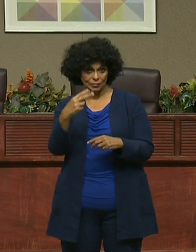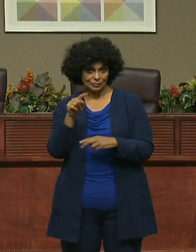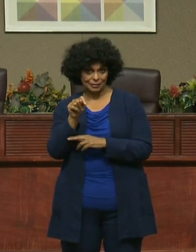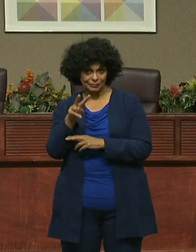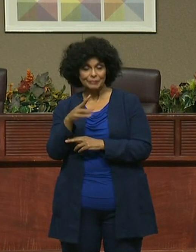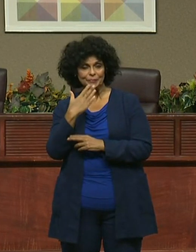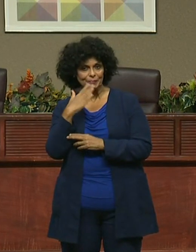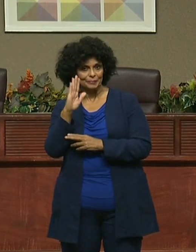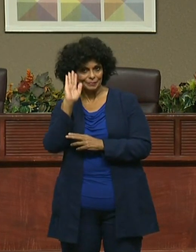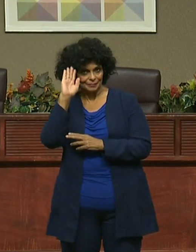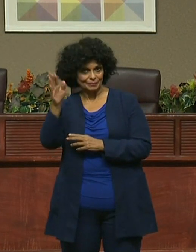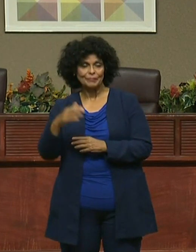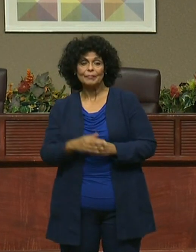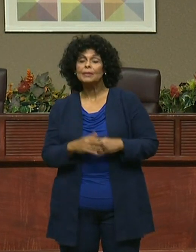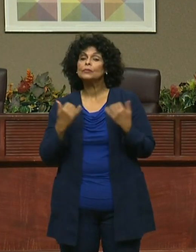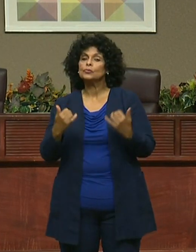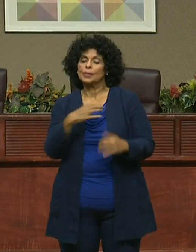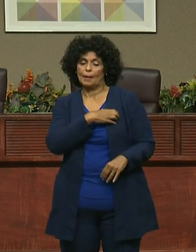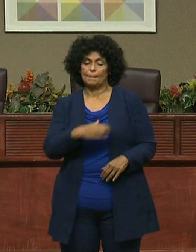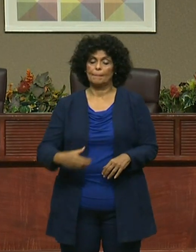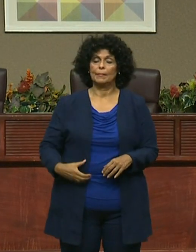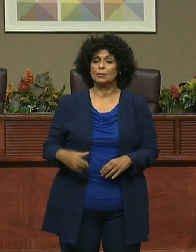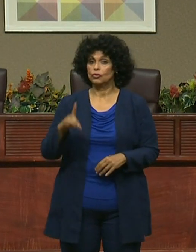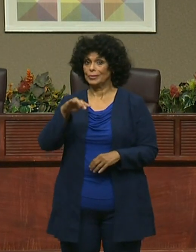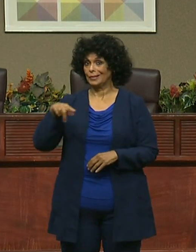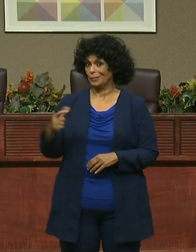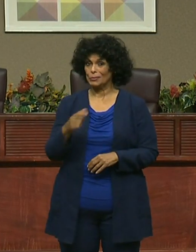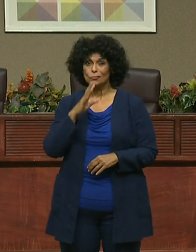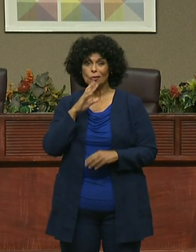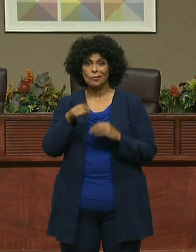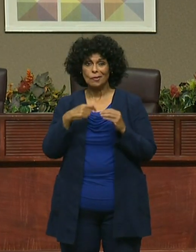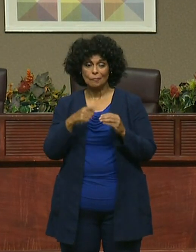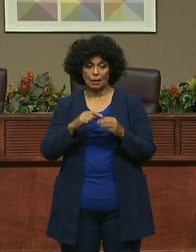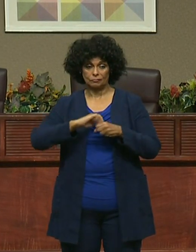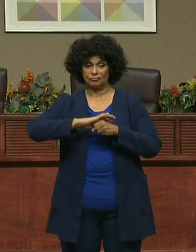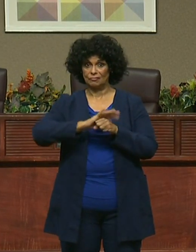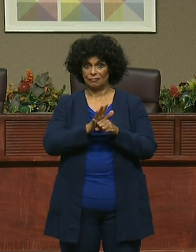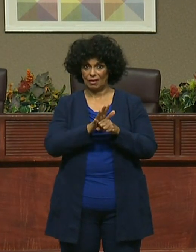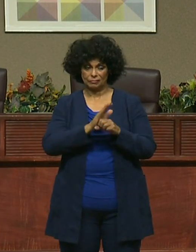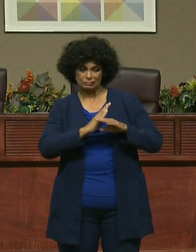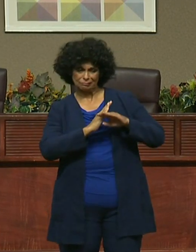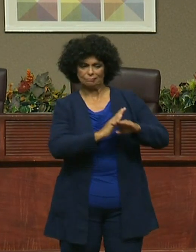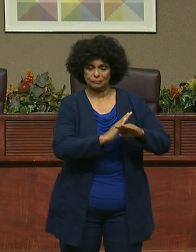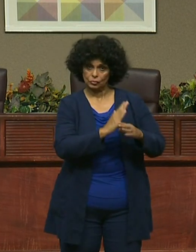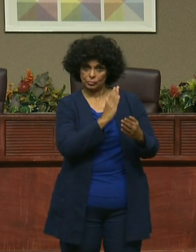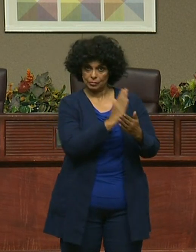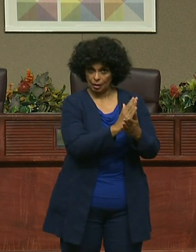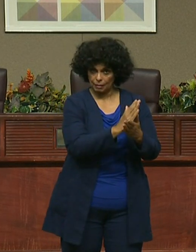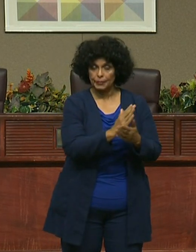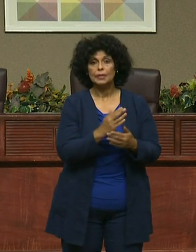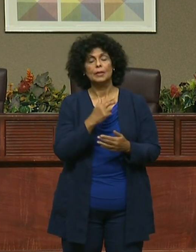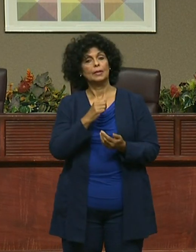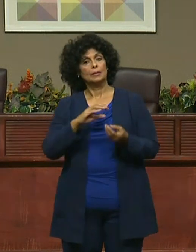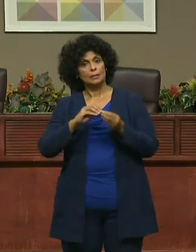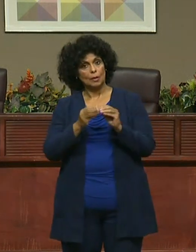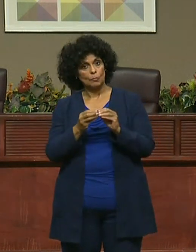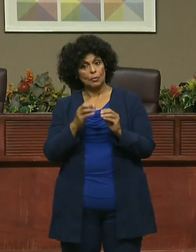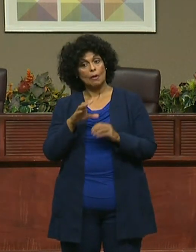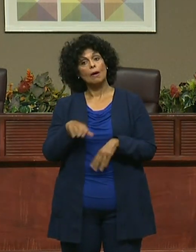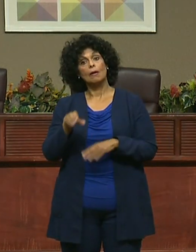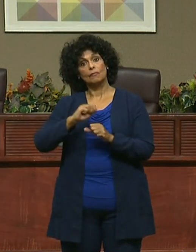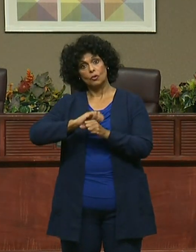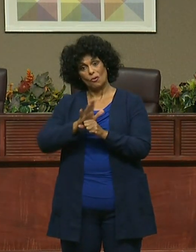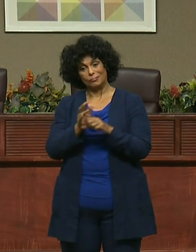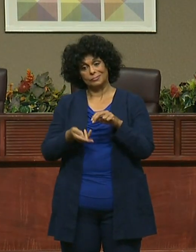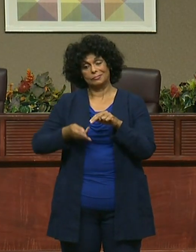Orange County Mayor Jerry Demings will discuss stopping the spread of the virus as we examine increased COVID-19 numbers and comment